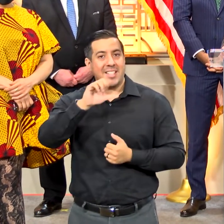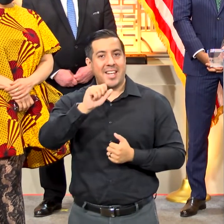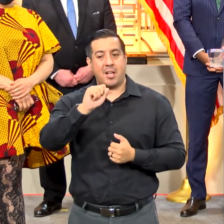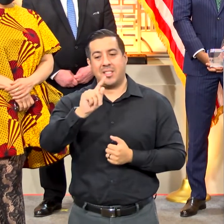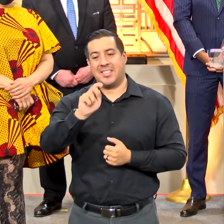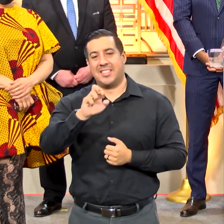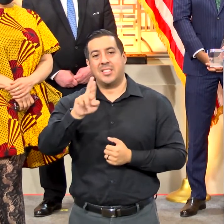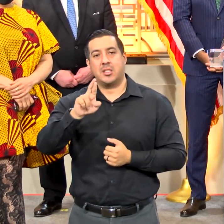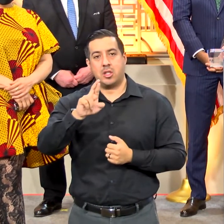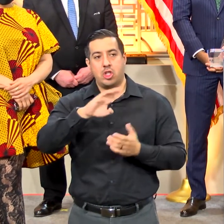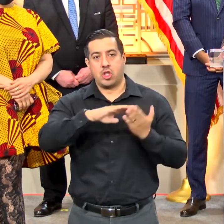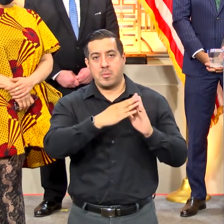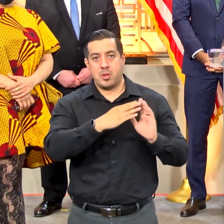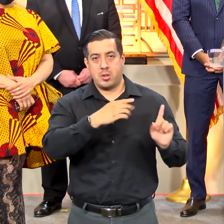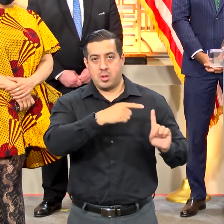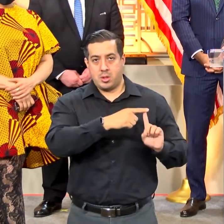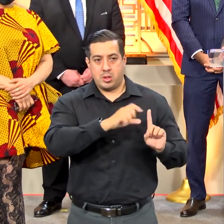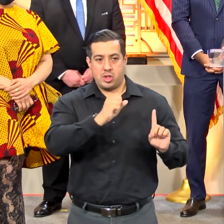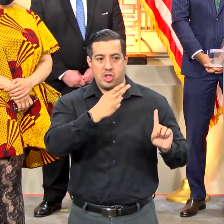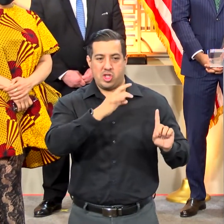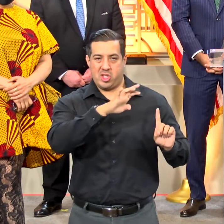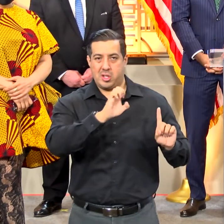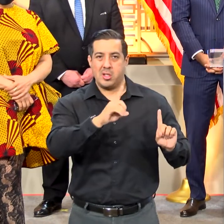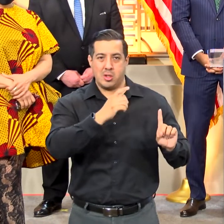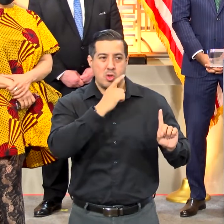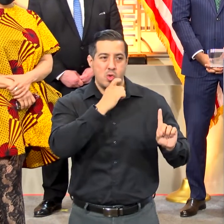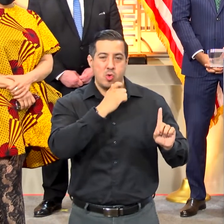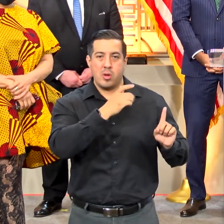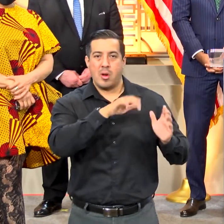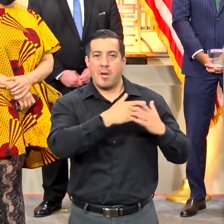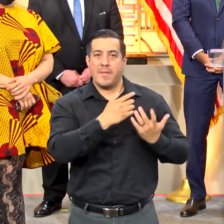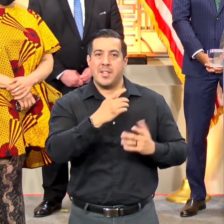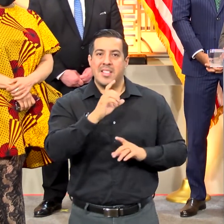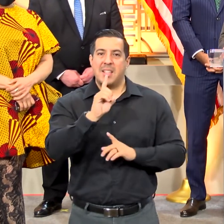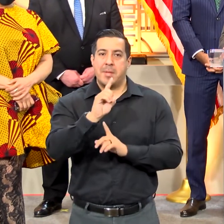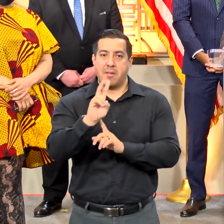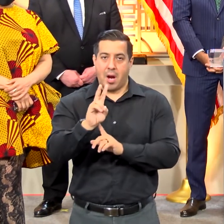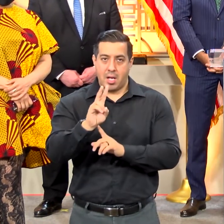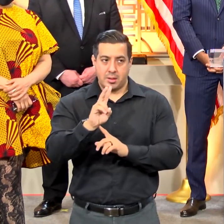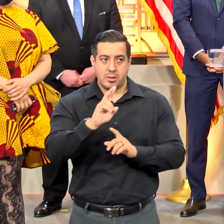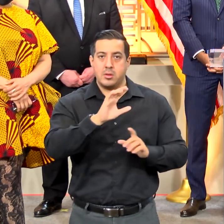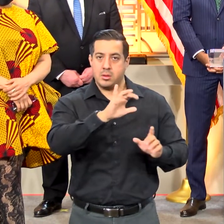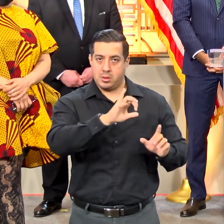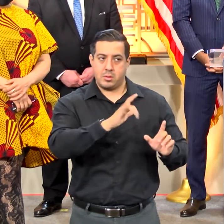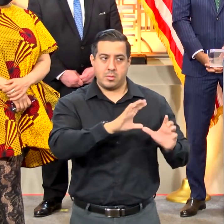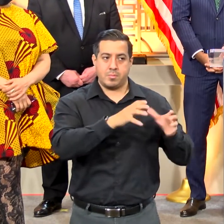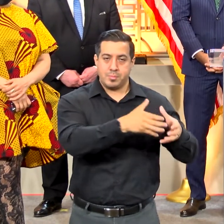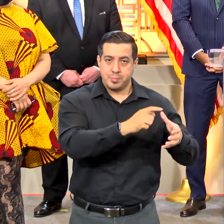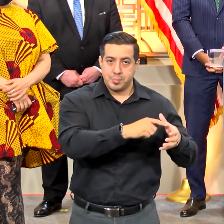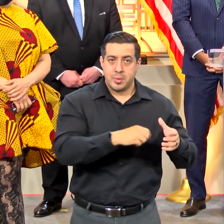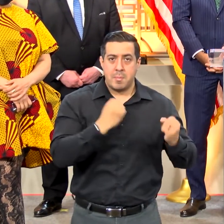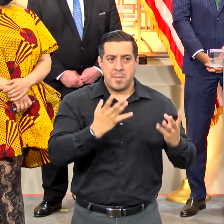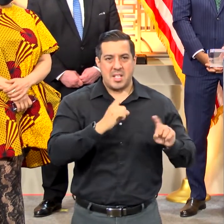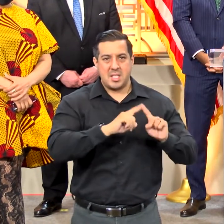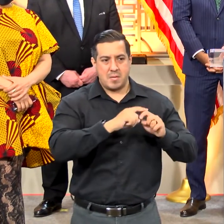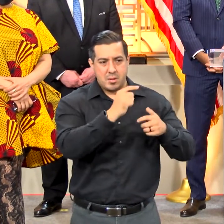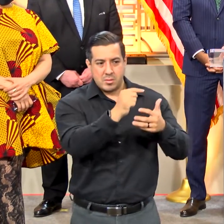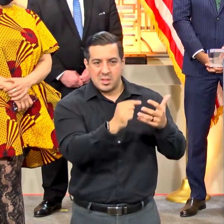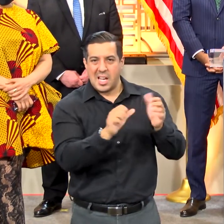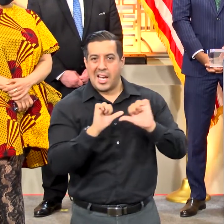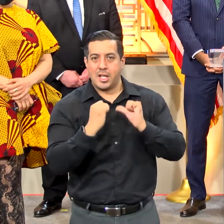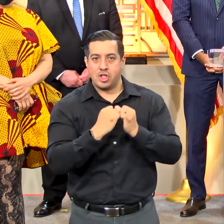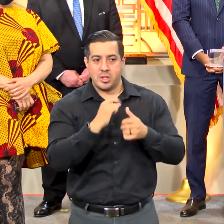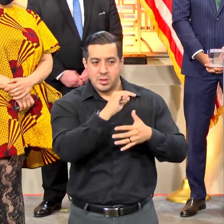Committee, led by Barbie Brashear of the Harris County Domestic Violence Coordinating Council, and many, many other